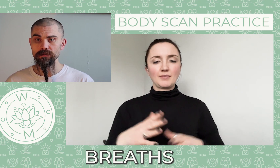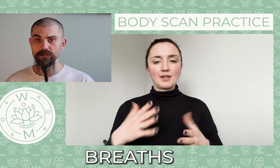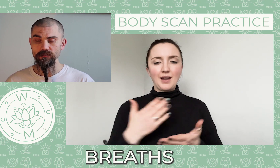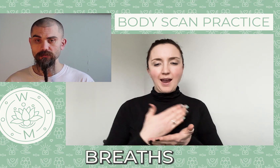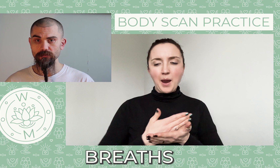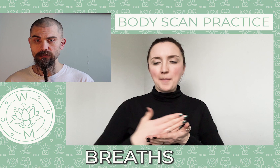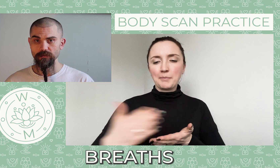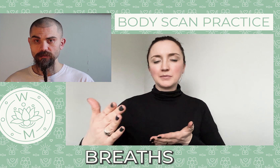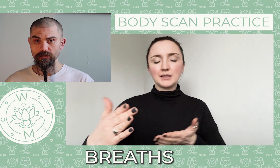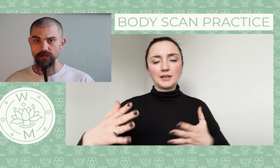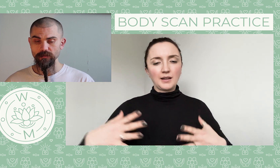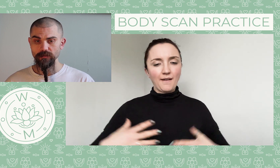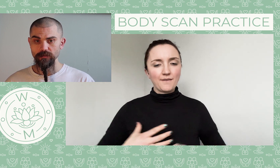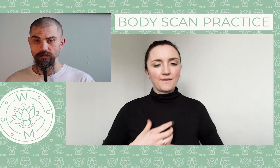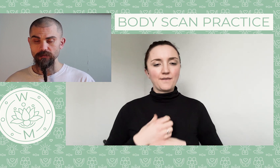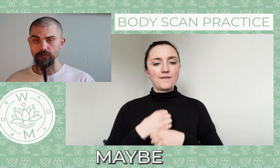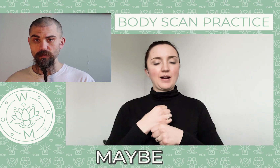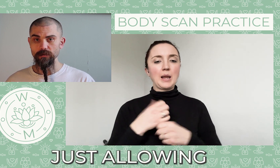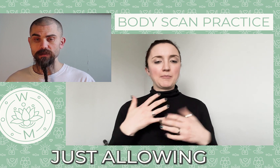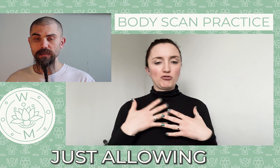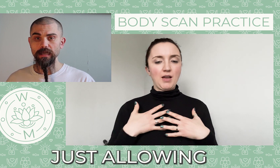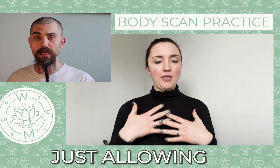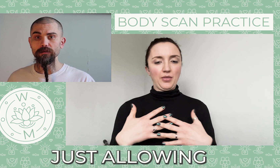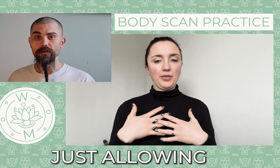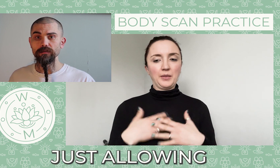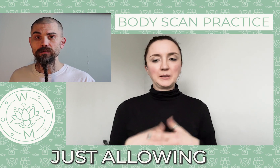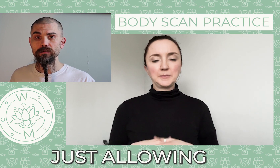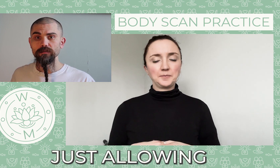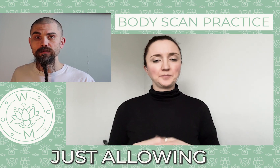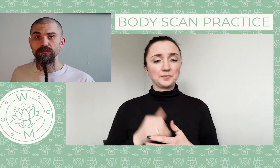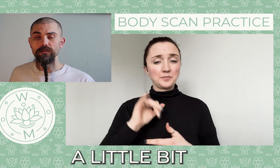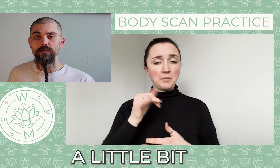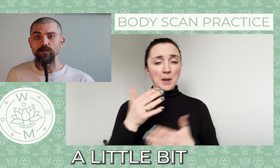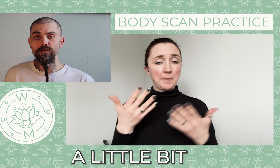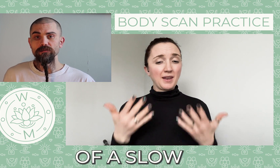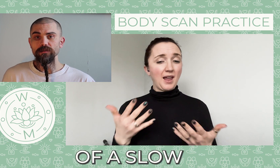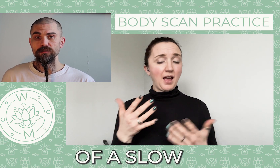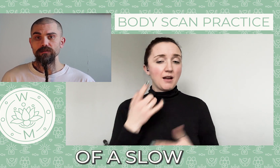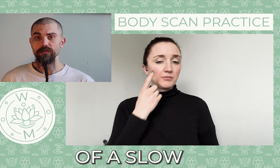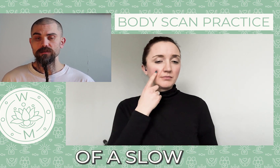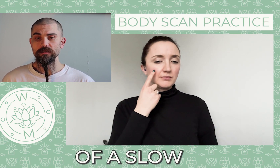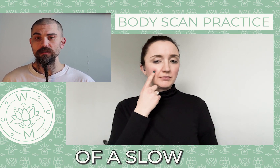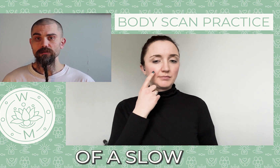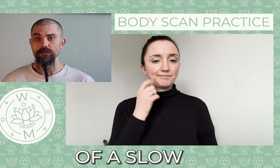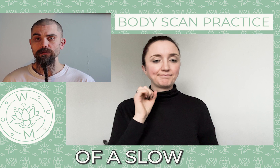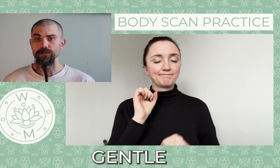breaths, maybe just allowing a little bit of a slow,